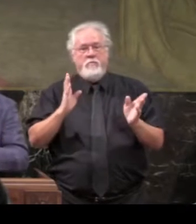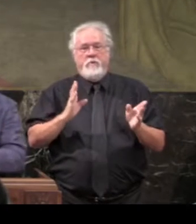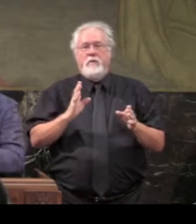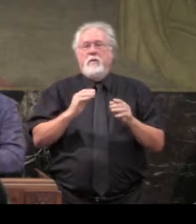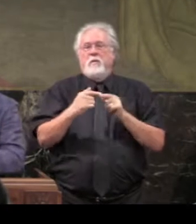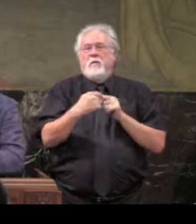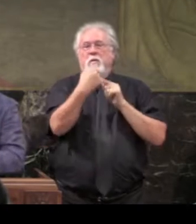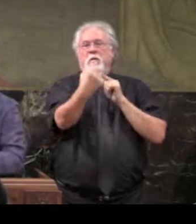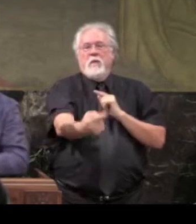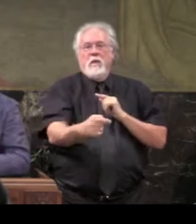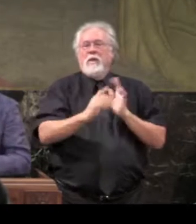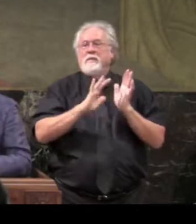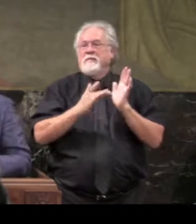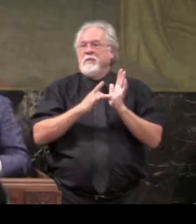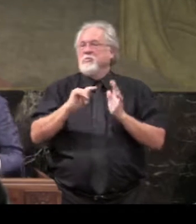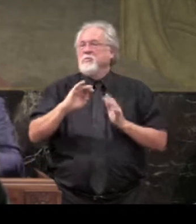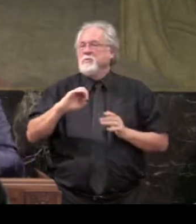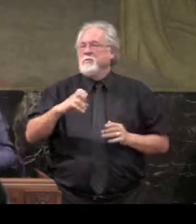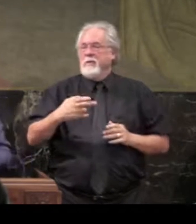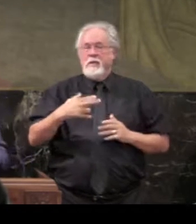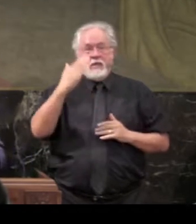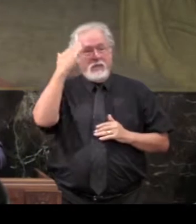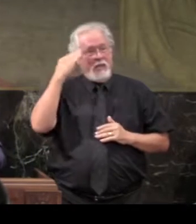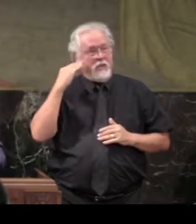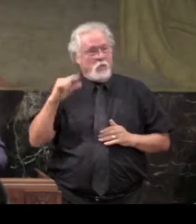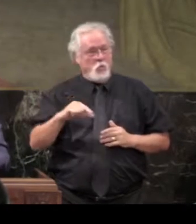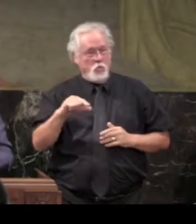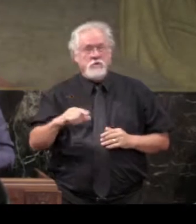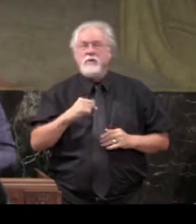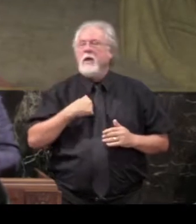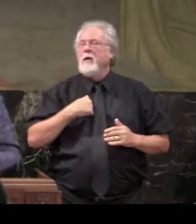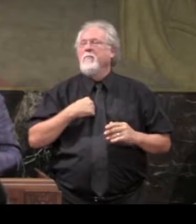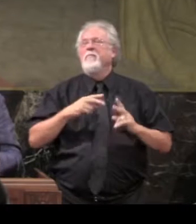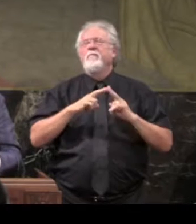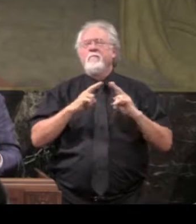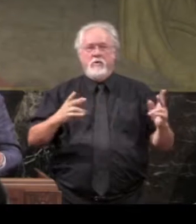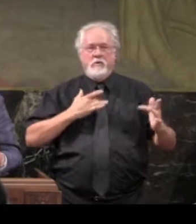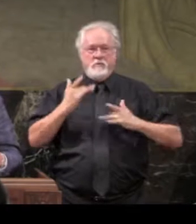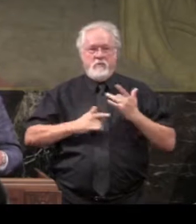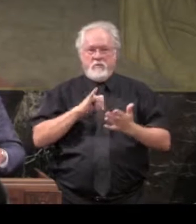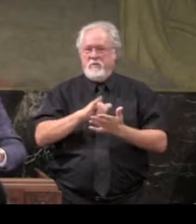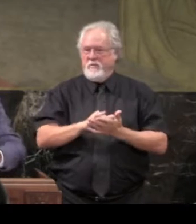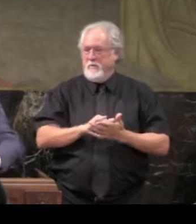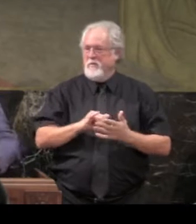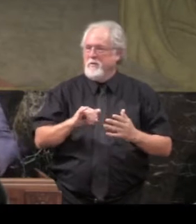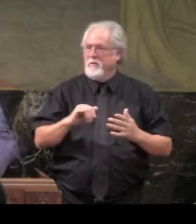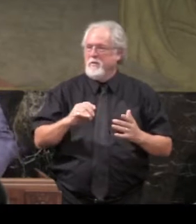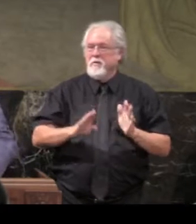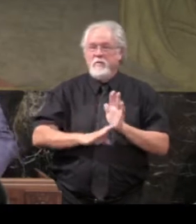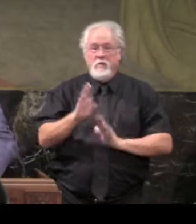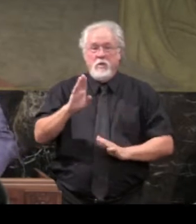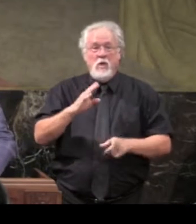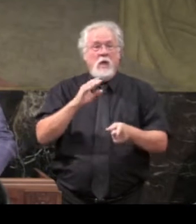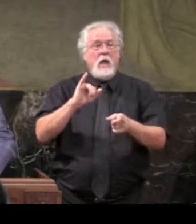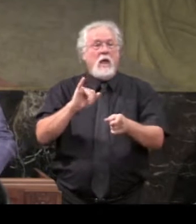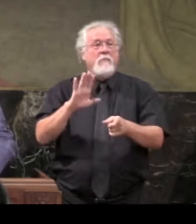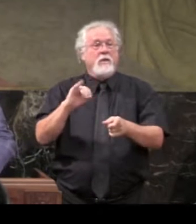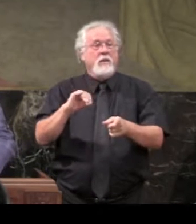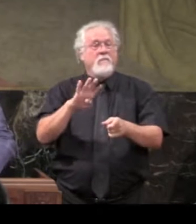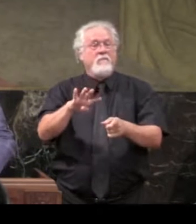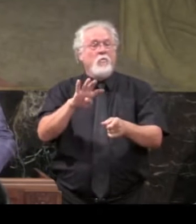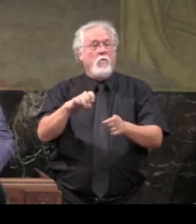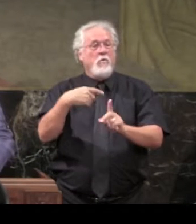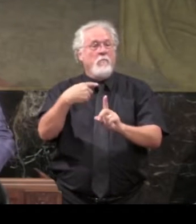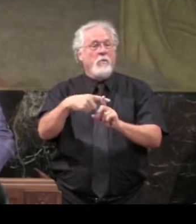the CenturyLink headquarters, and I am so excited about that development. It's going to be home to IBM's